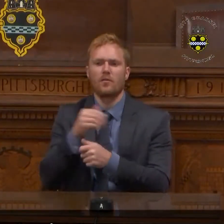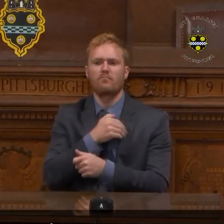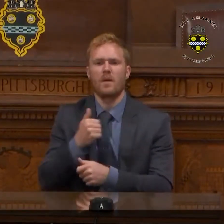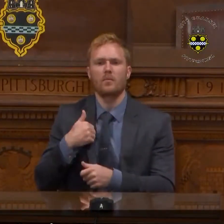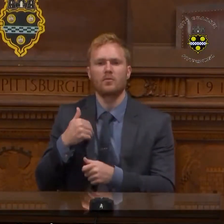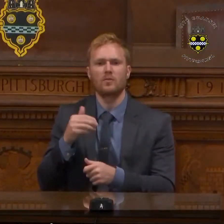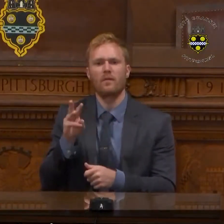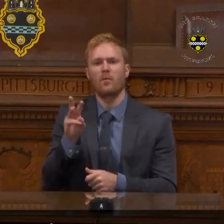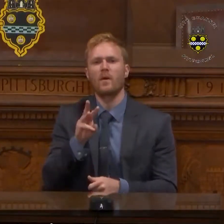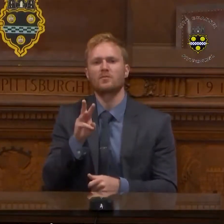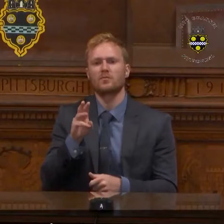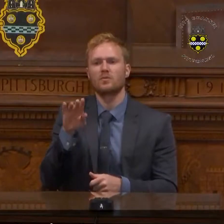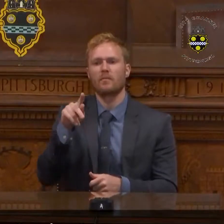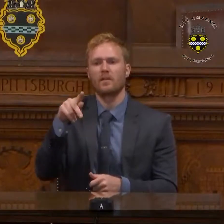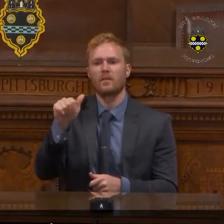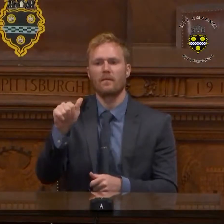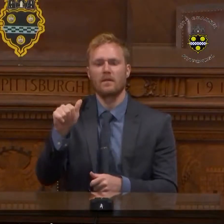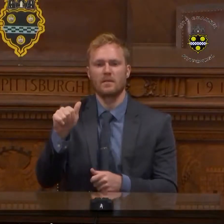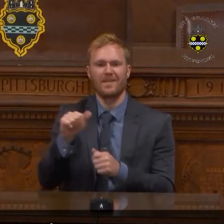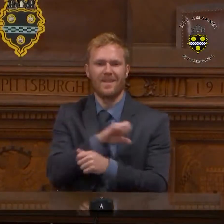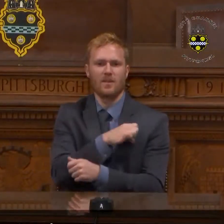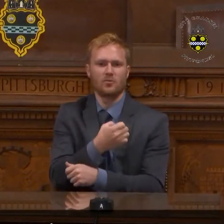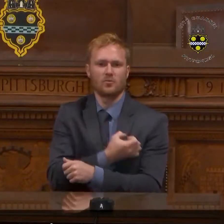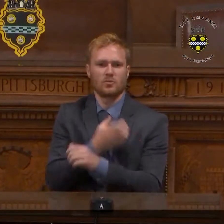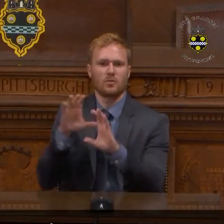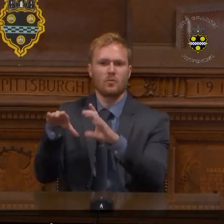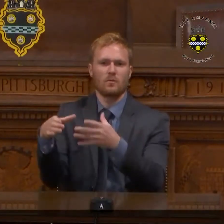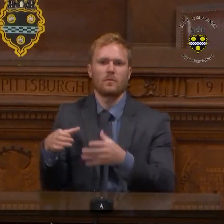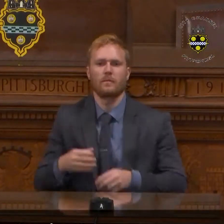Western Pennsylvania Energy Consortium.